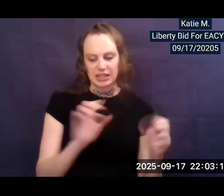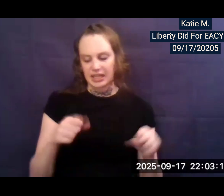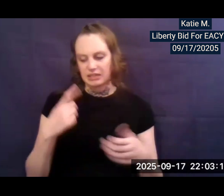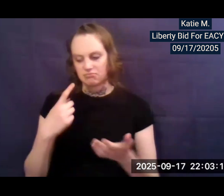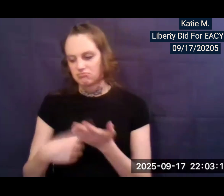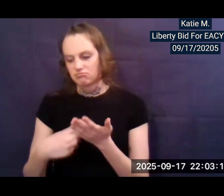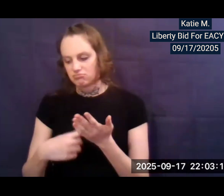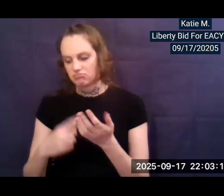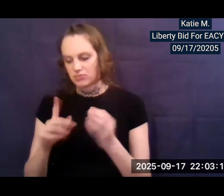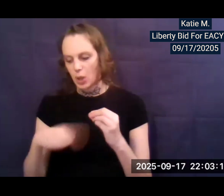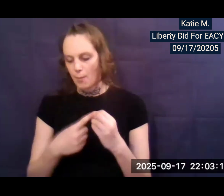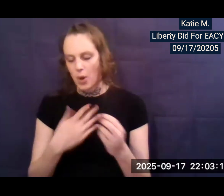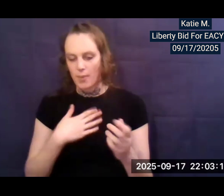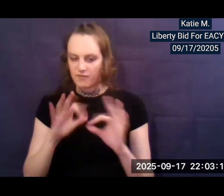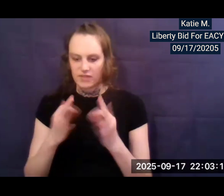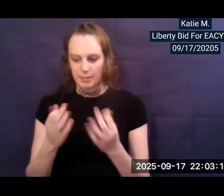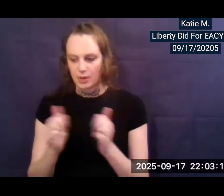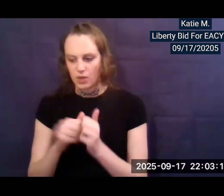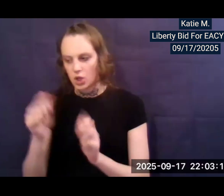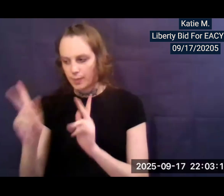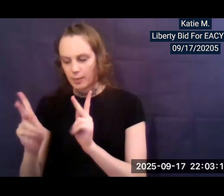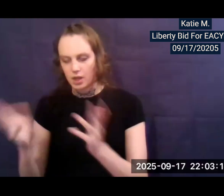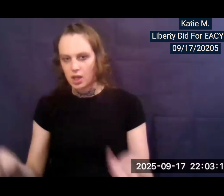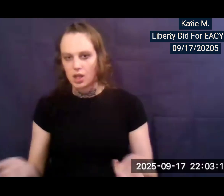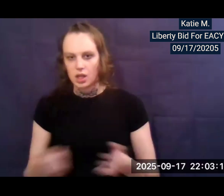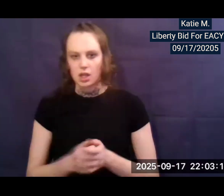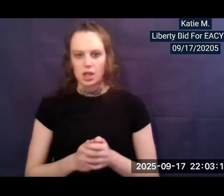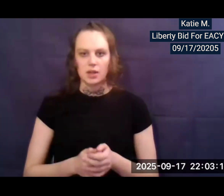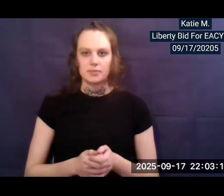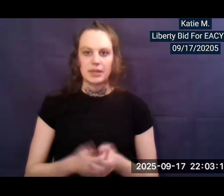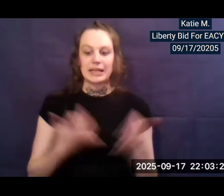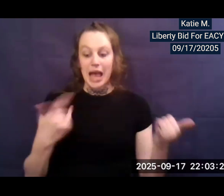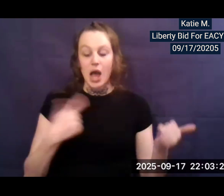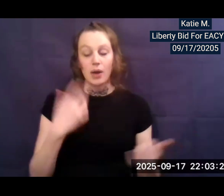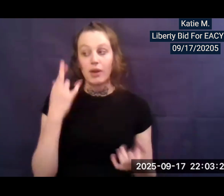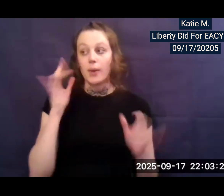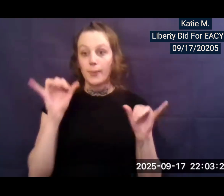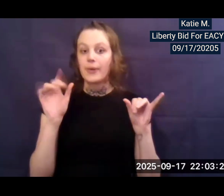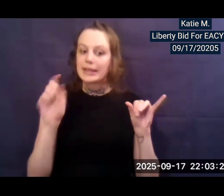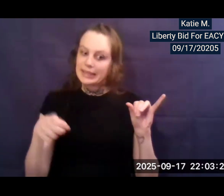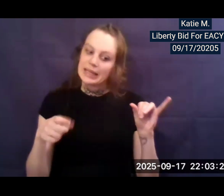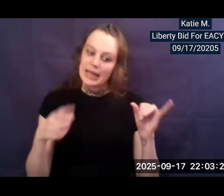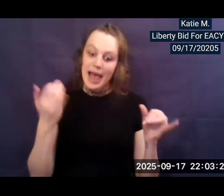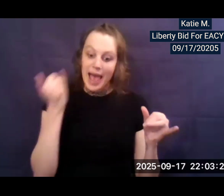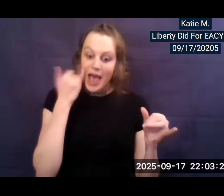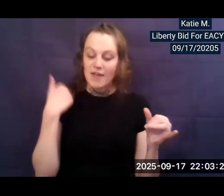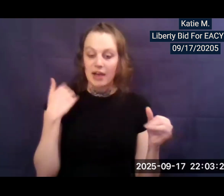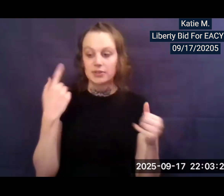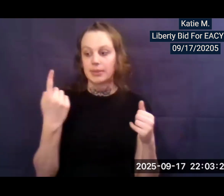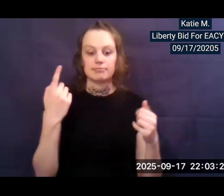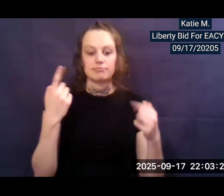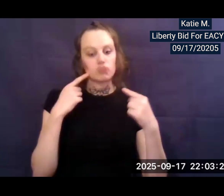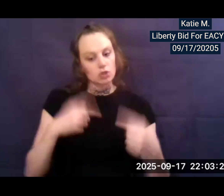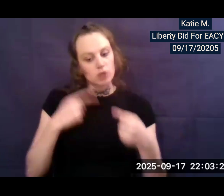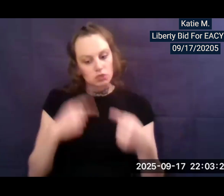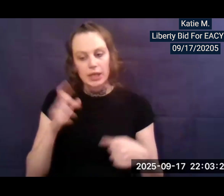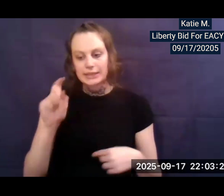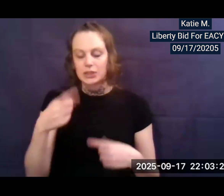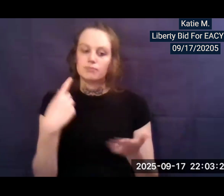like really since coming to AA, it's like you gotta talk about things. You gotta like trust in something other than yourself, like trust in a